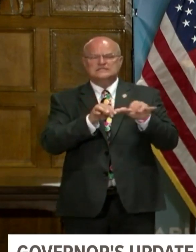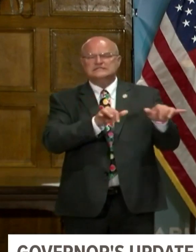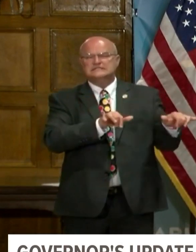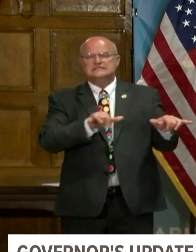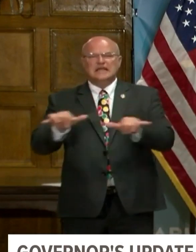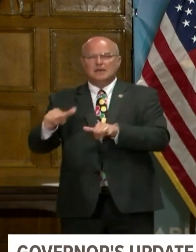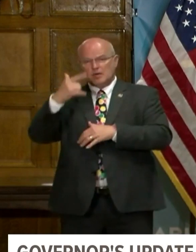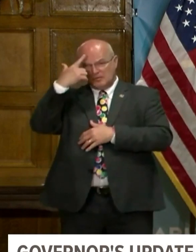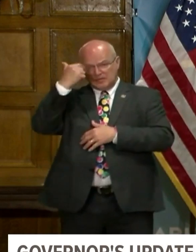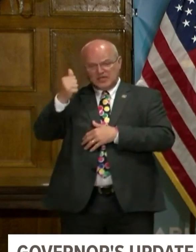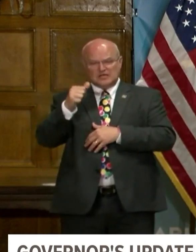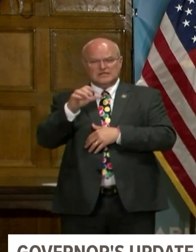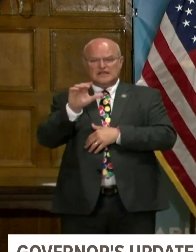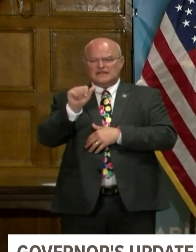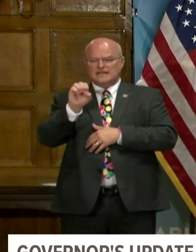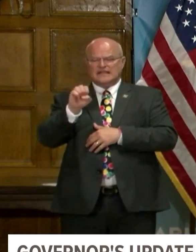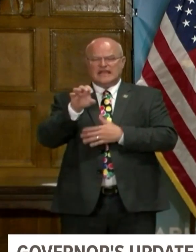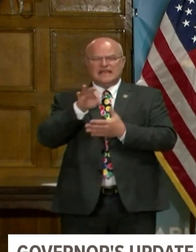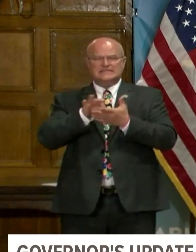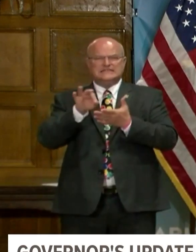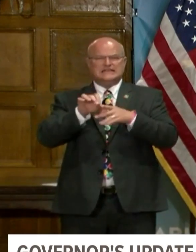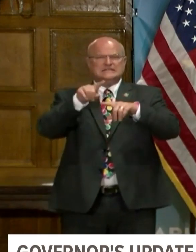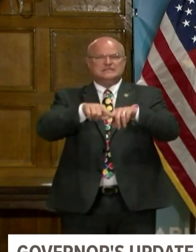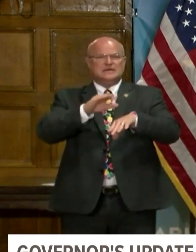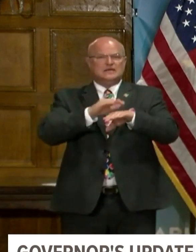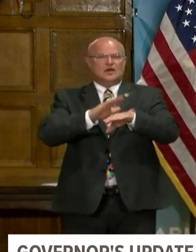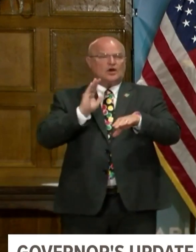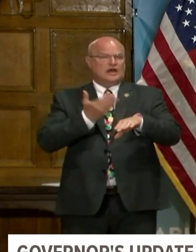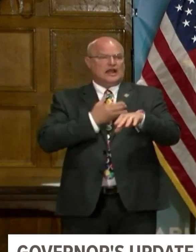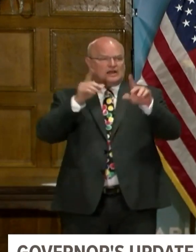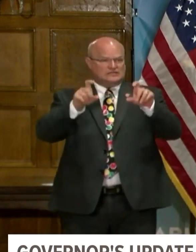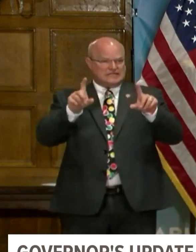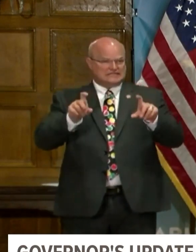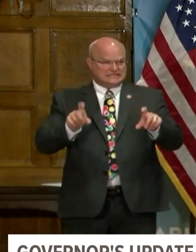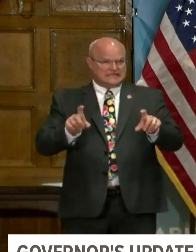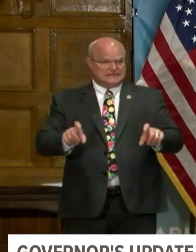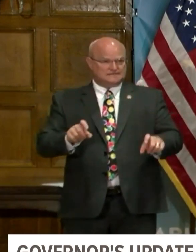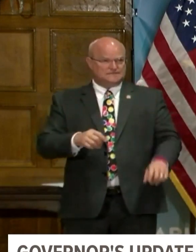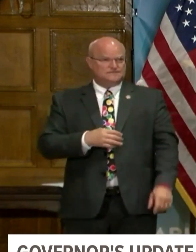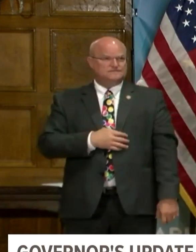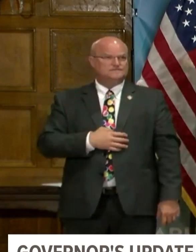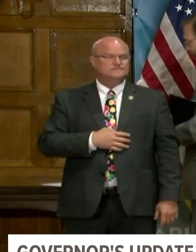indicator because the case counts depend a lot on our testing.